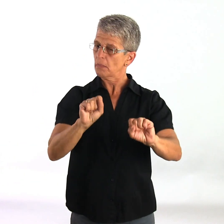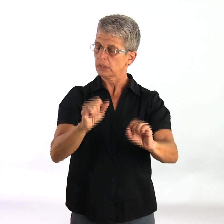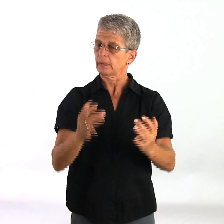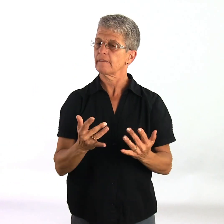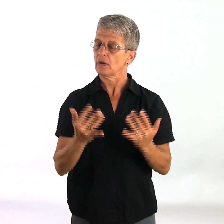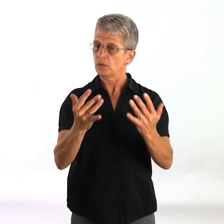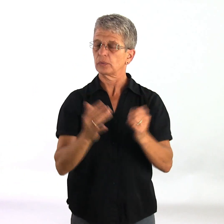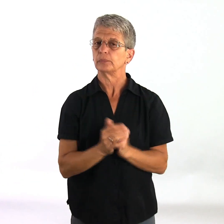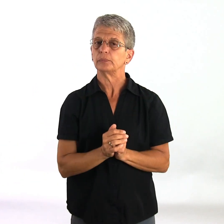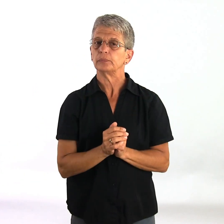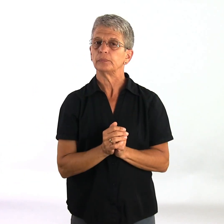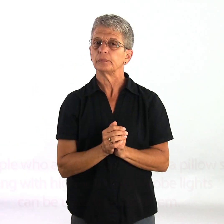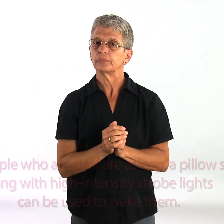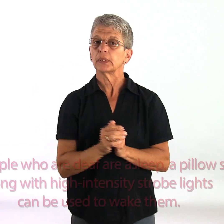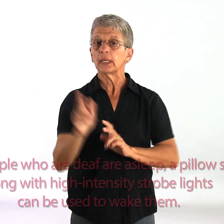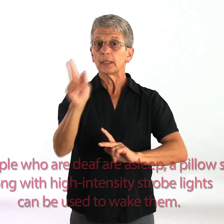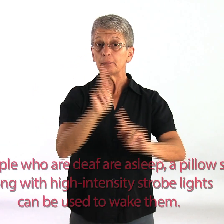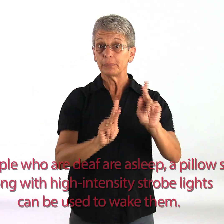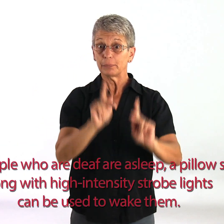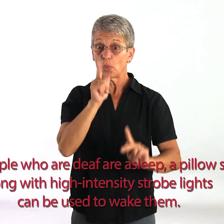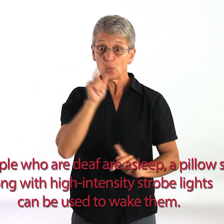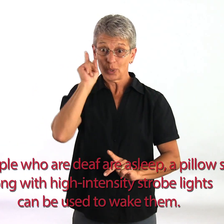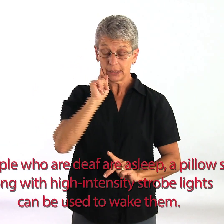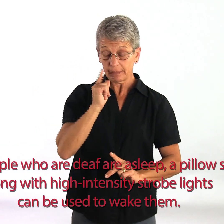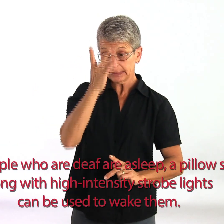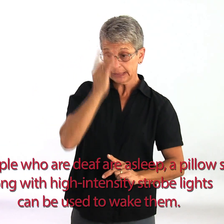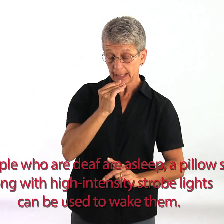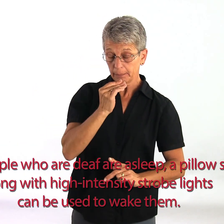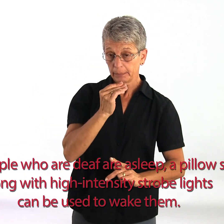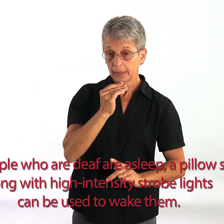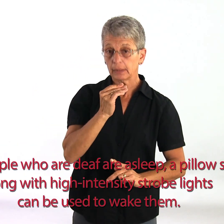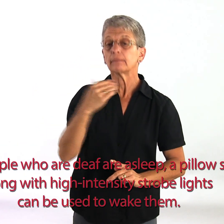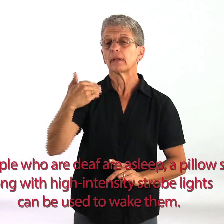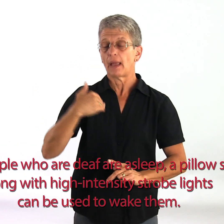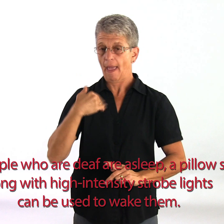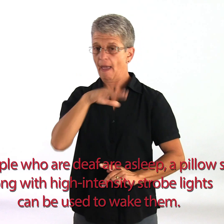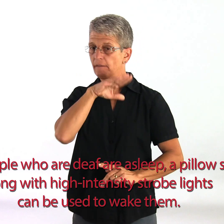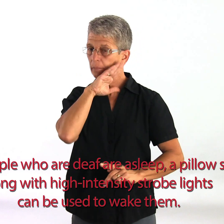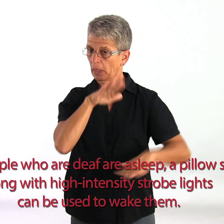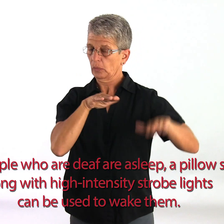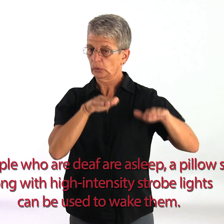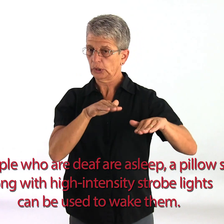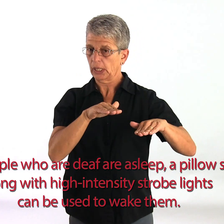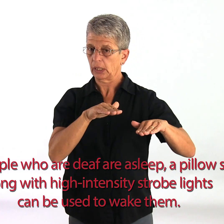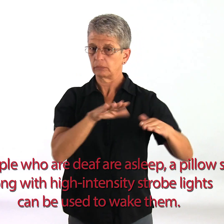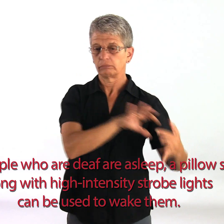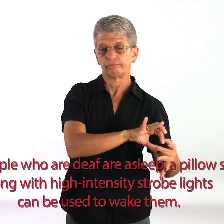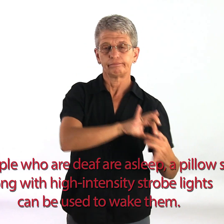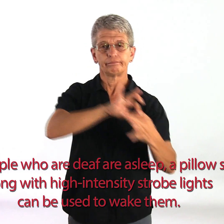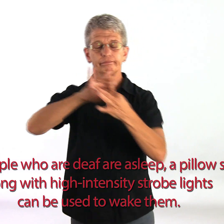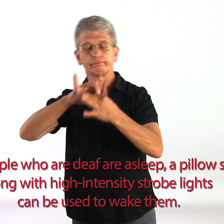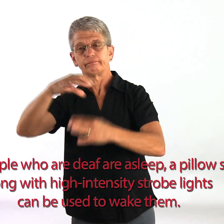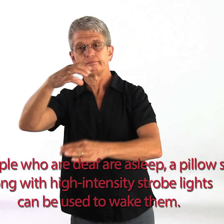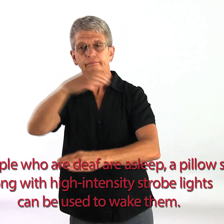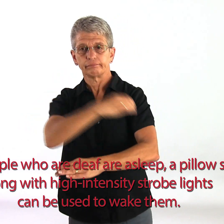When people who are deaf are asleep, a pillow shaker along with high-intensity strobe lights can be used to wake